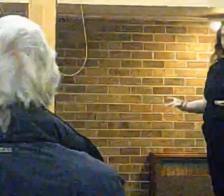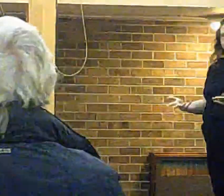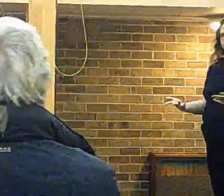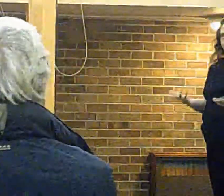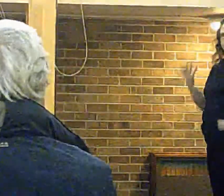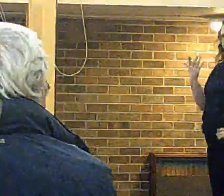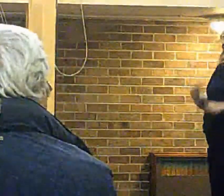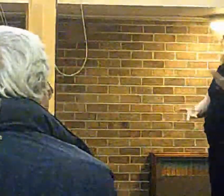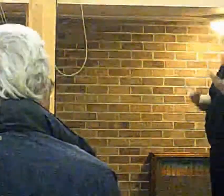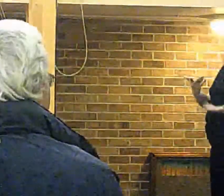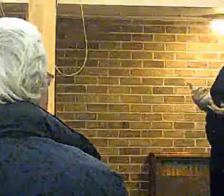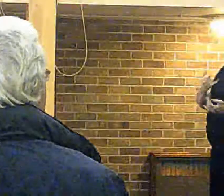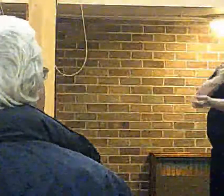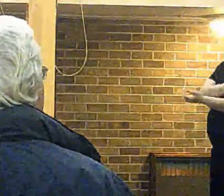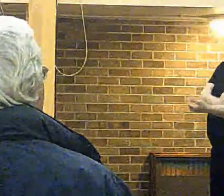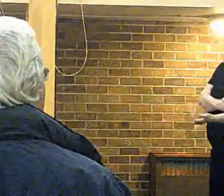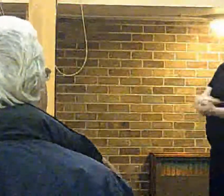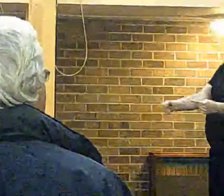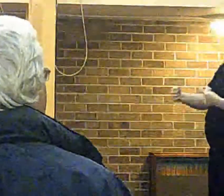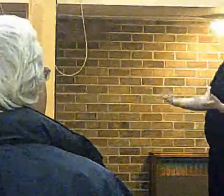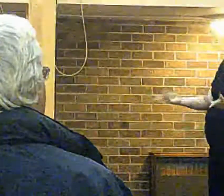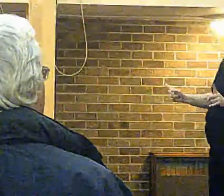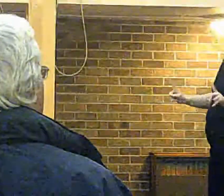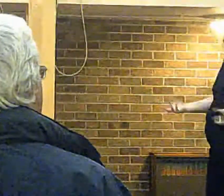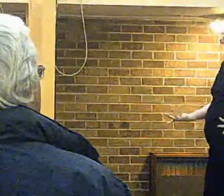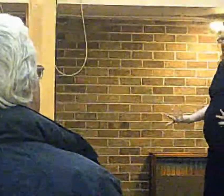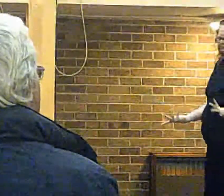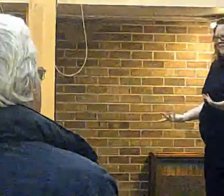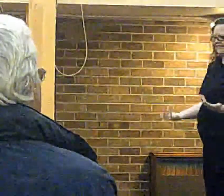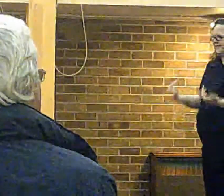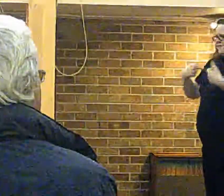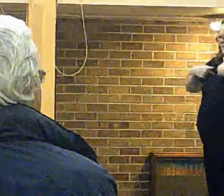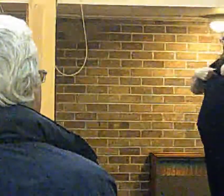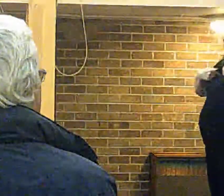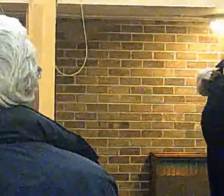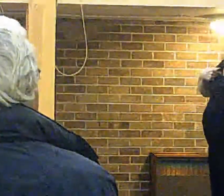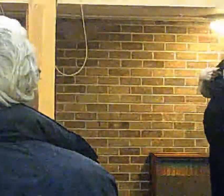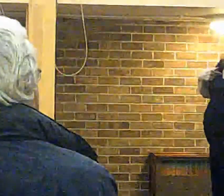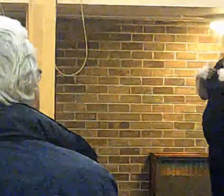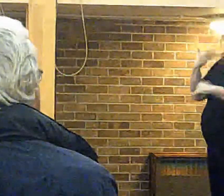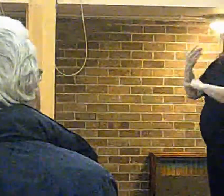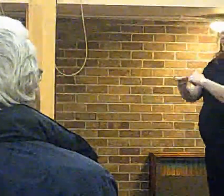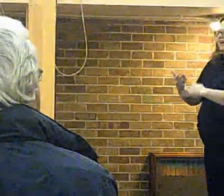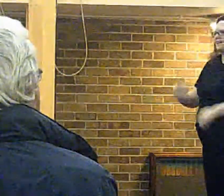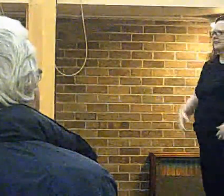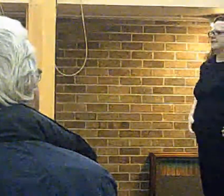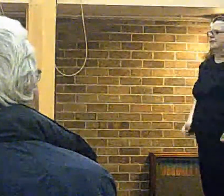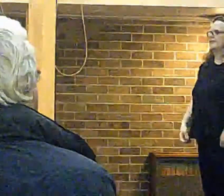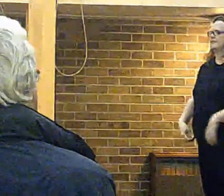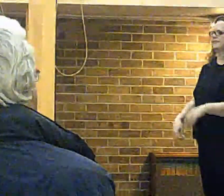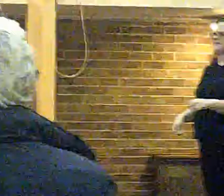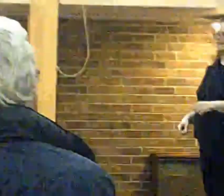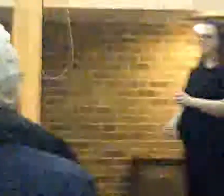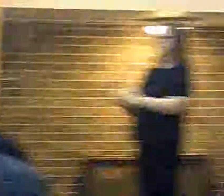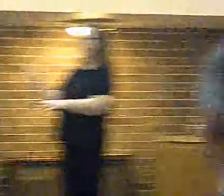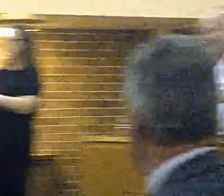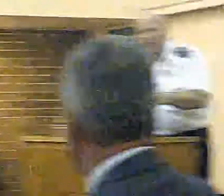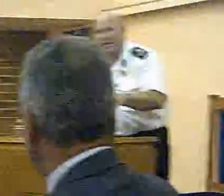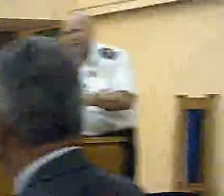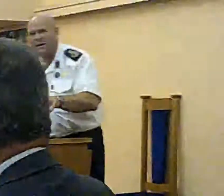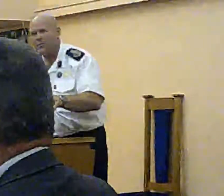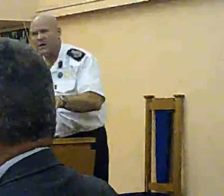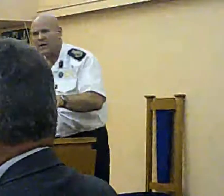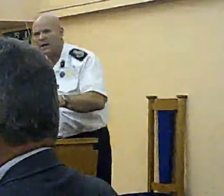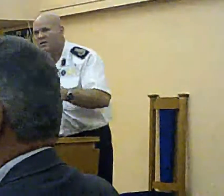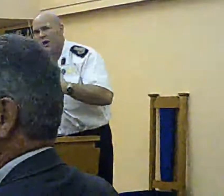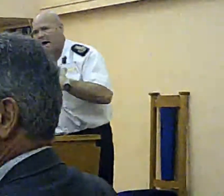say, weak opposition? What was it? Well, it isn't for me. Ultimately, it is a matter for the Fire and Rescue Authority to take a view on